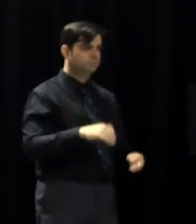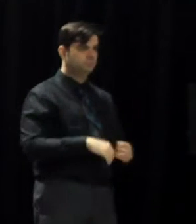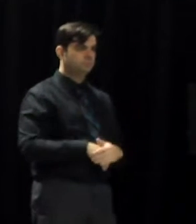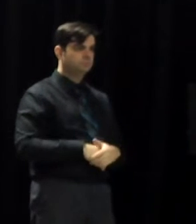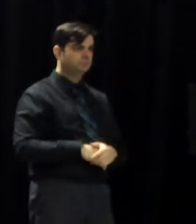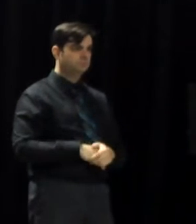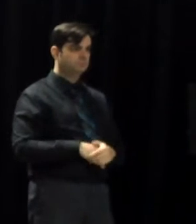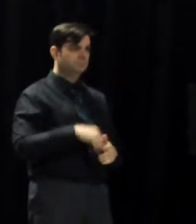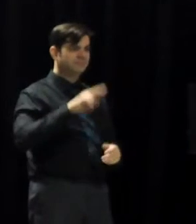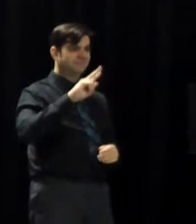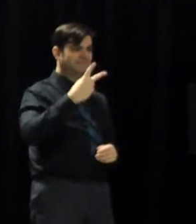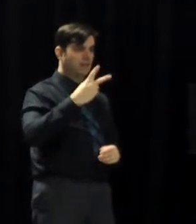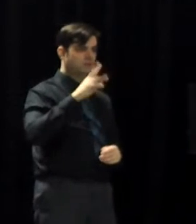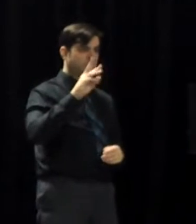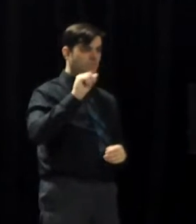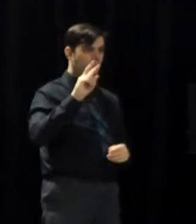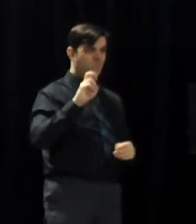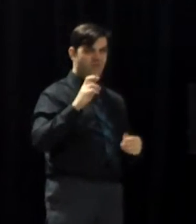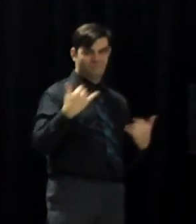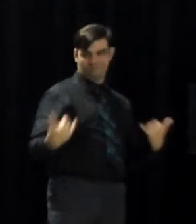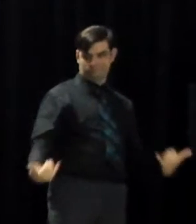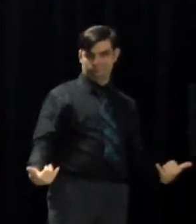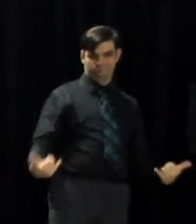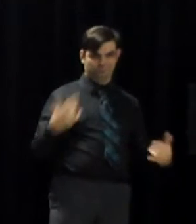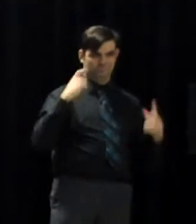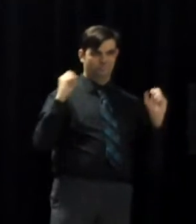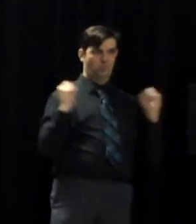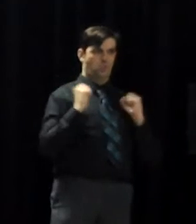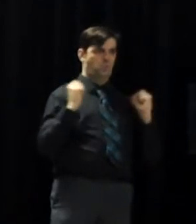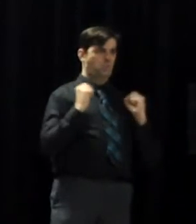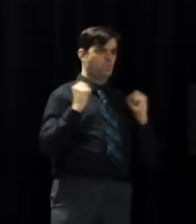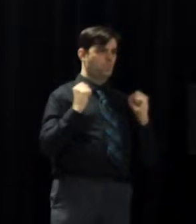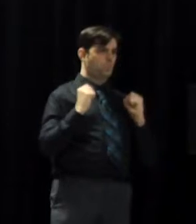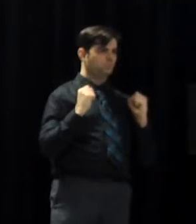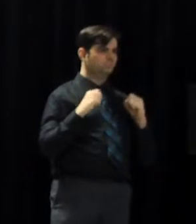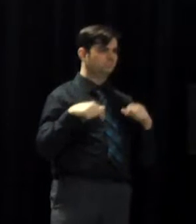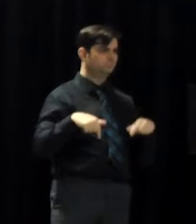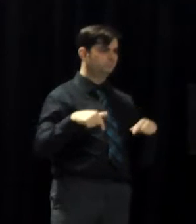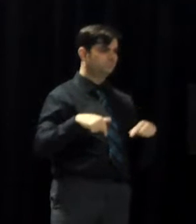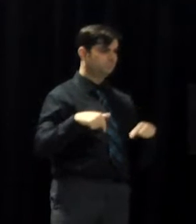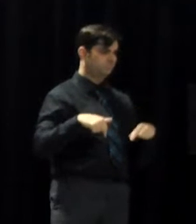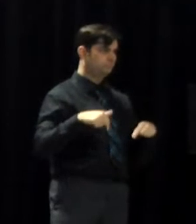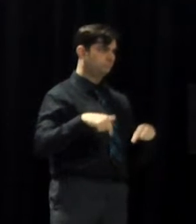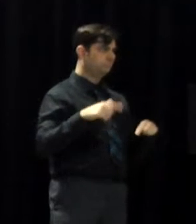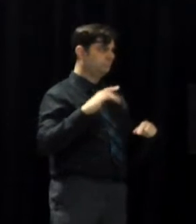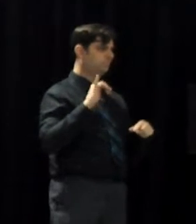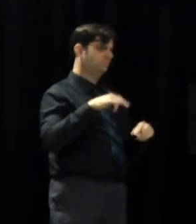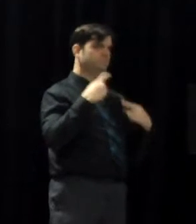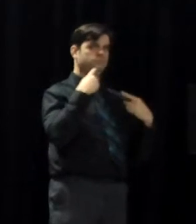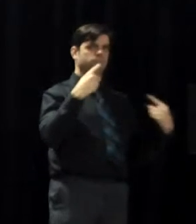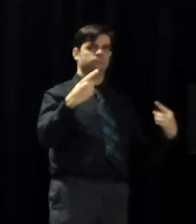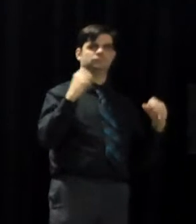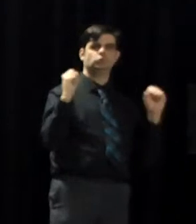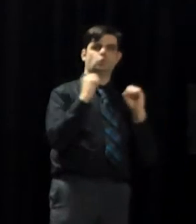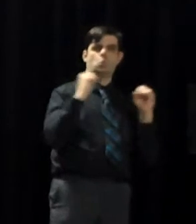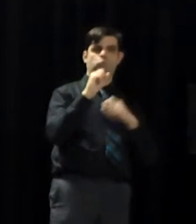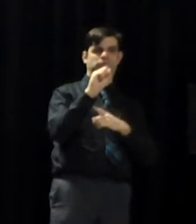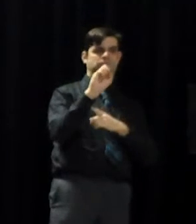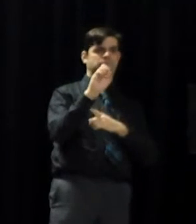colds and flus. These seasons are stronger for them. It's harder. When we look at the